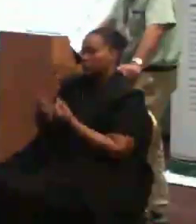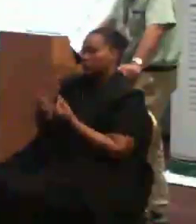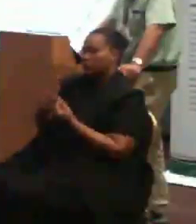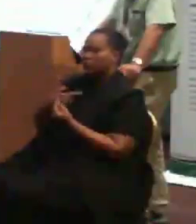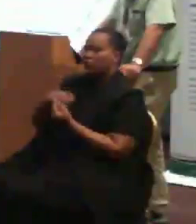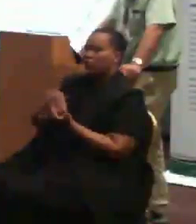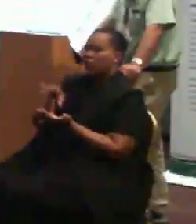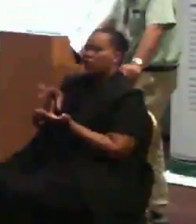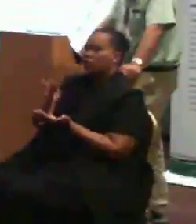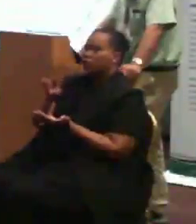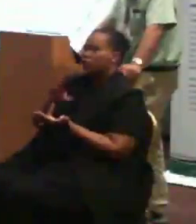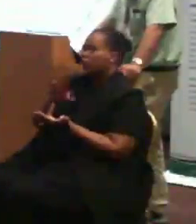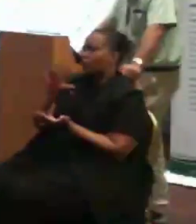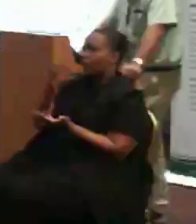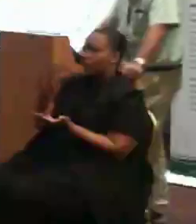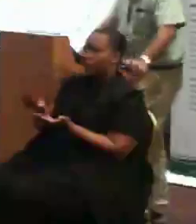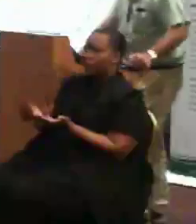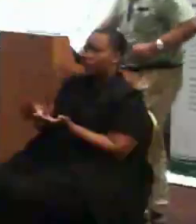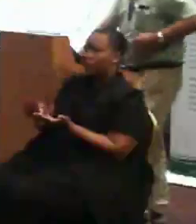choice.